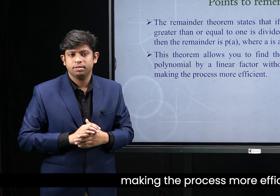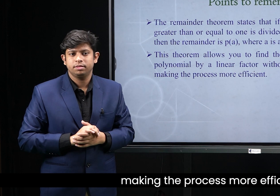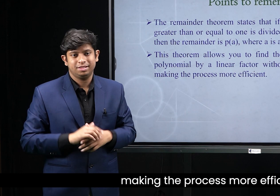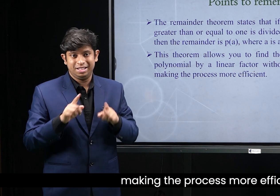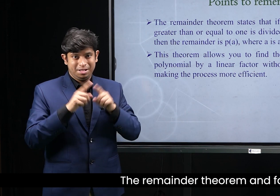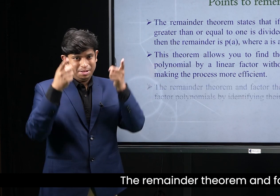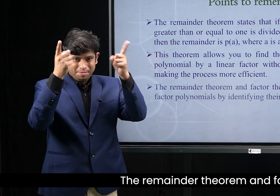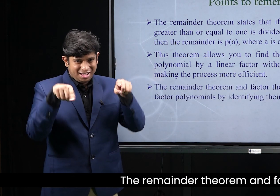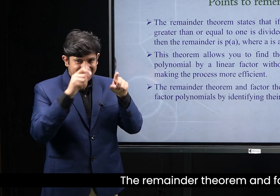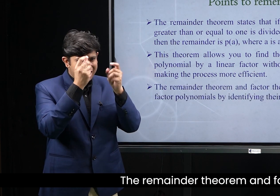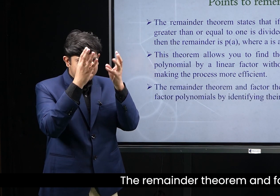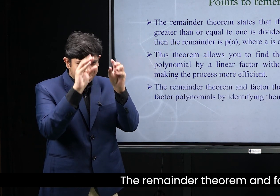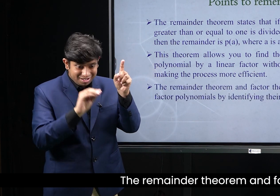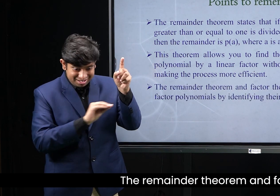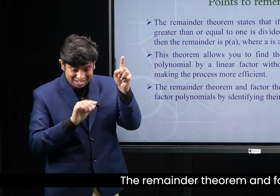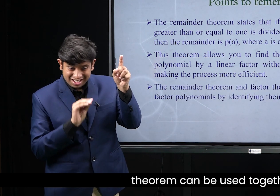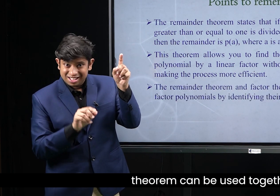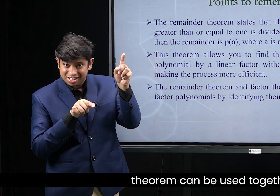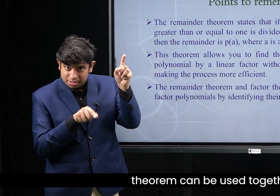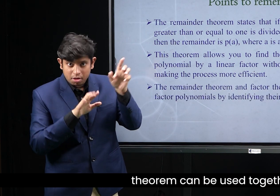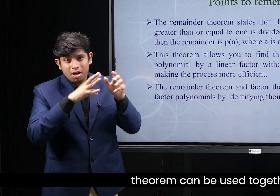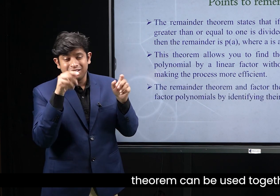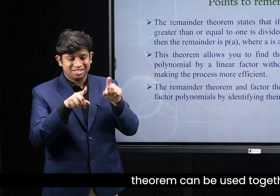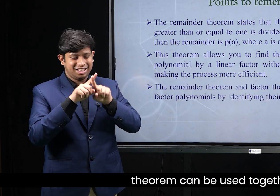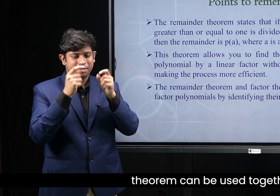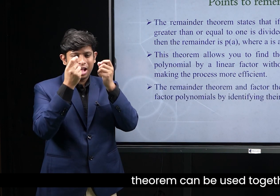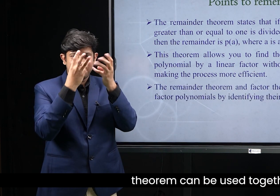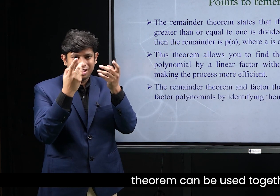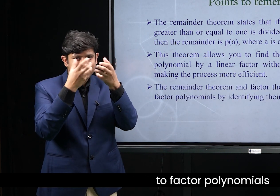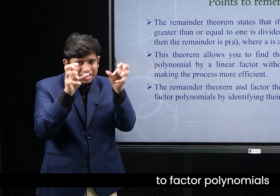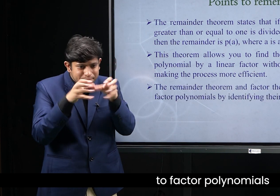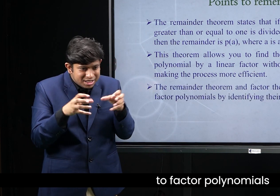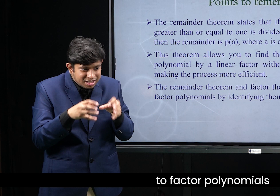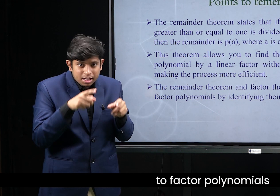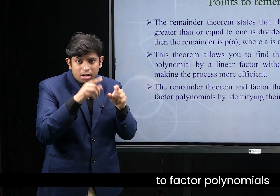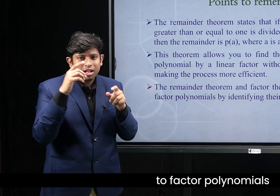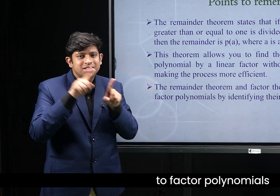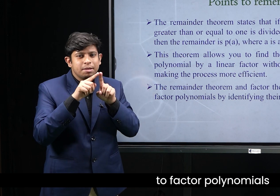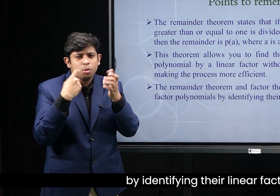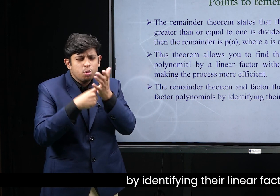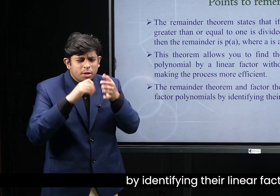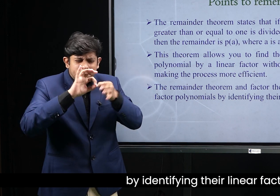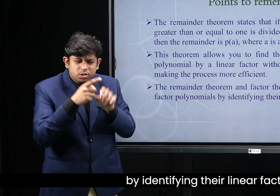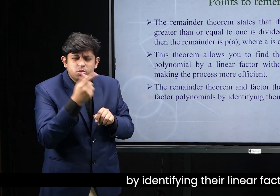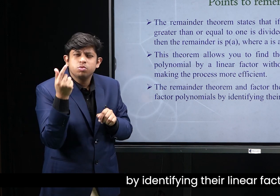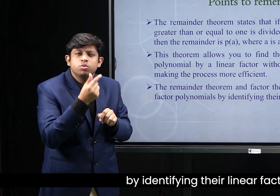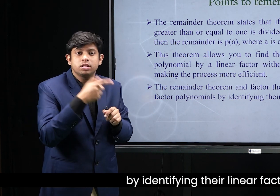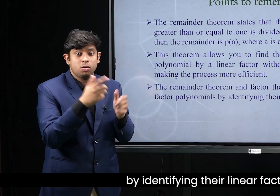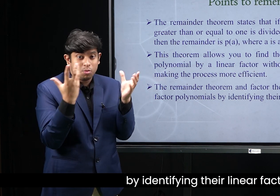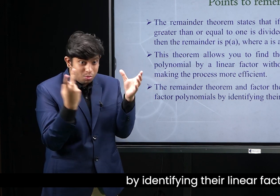The remainder theorem and factor theorem can be used together to factor polynomials by identifying their linear factors.